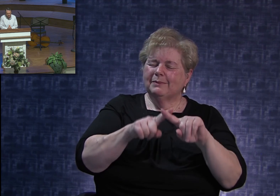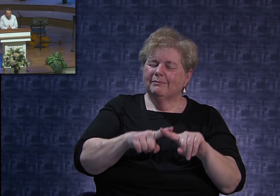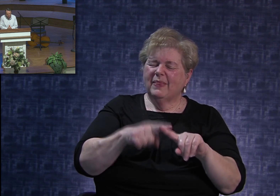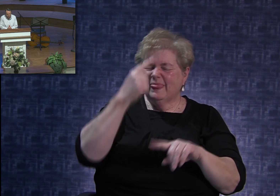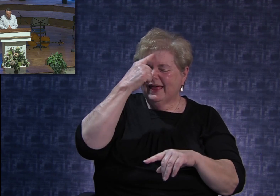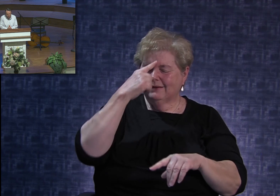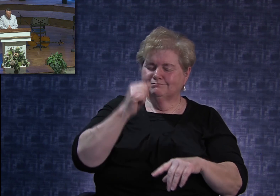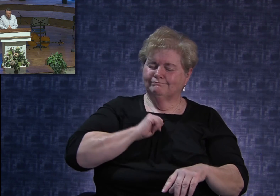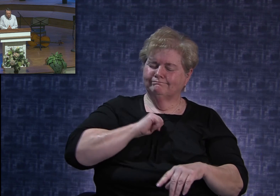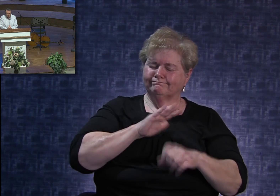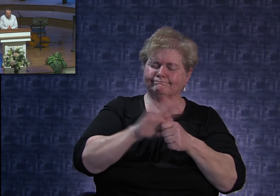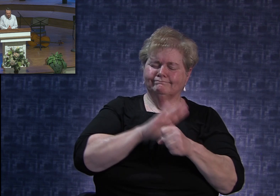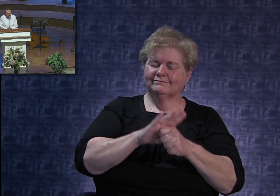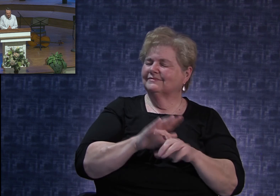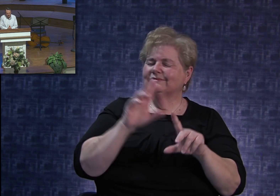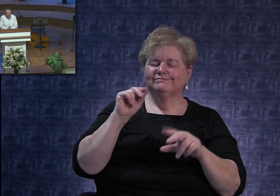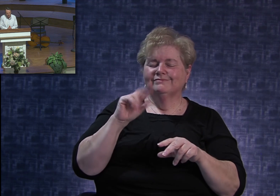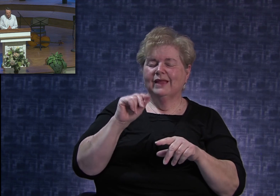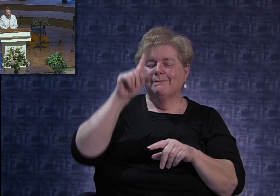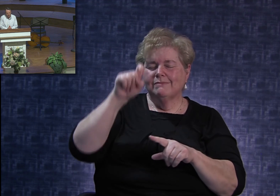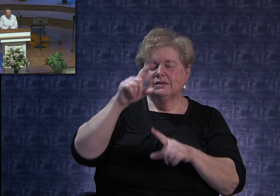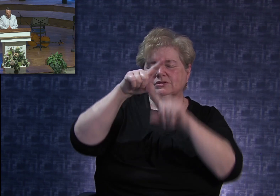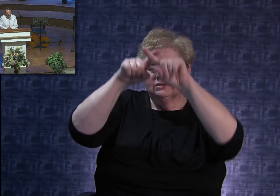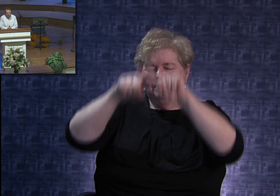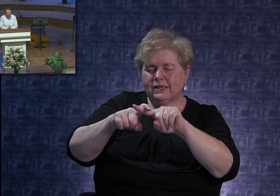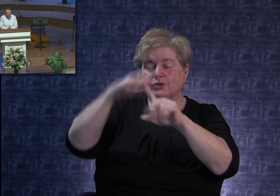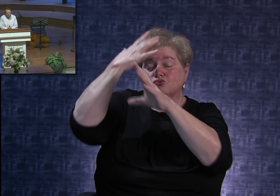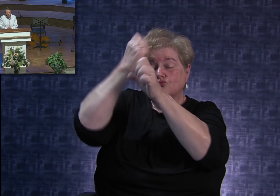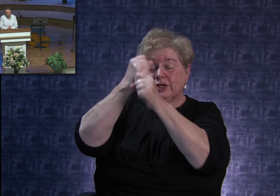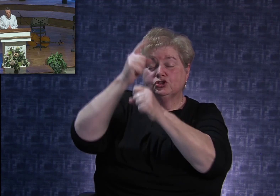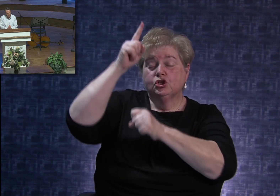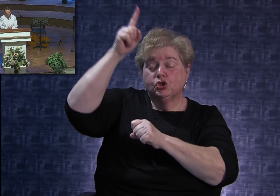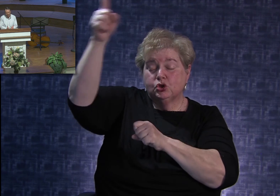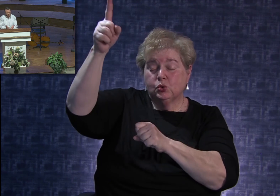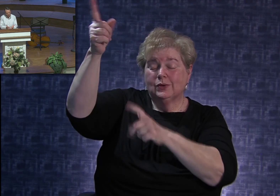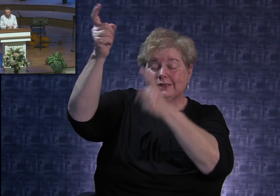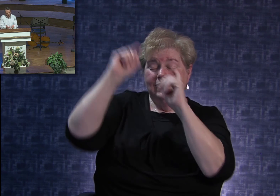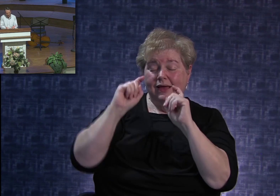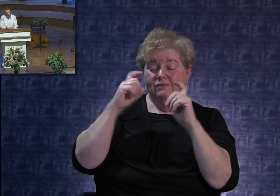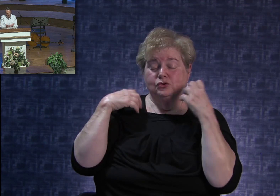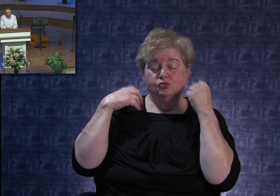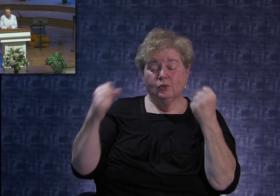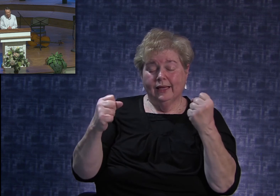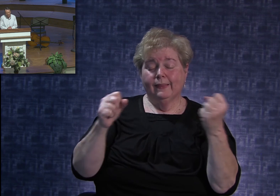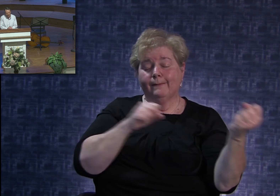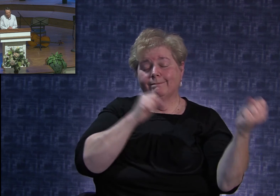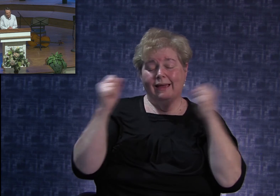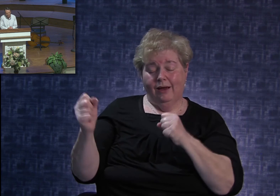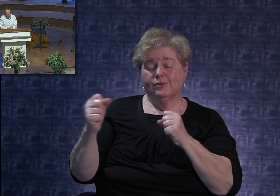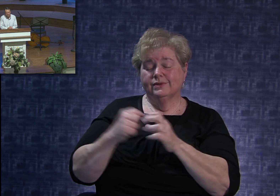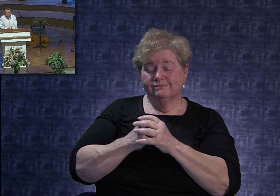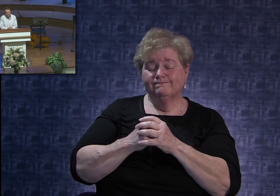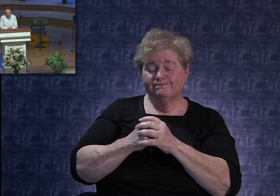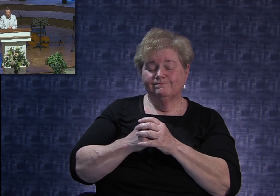self-sufficient, but rather resting and trusting on you to provide for us your divine